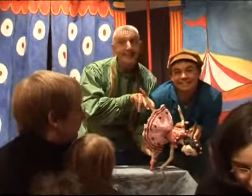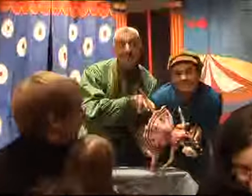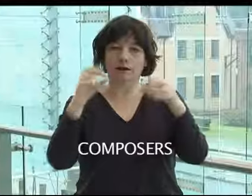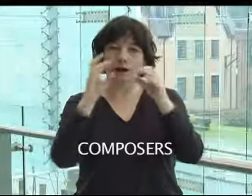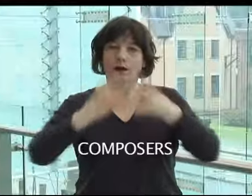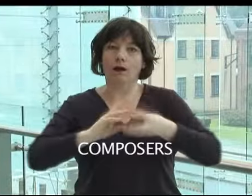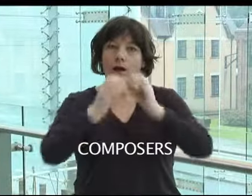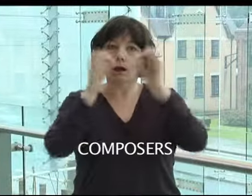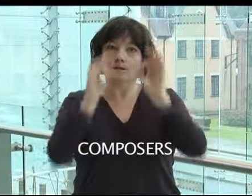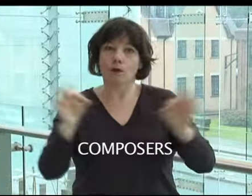Composers.